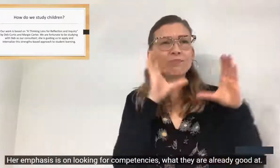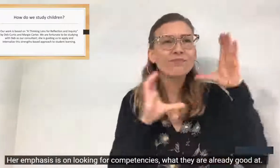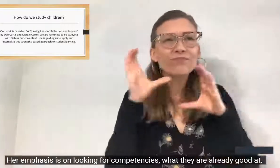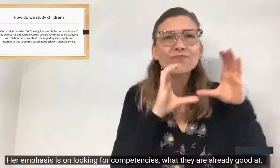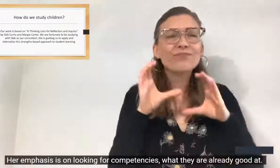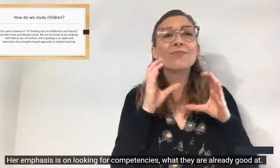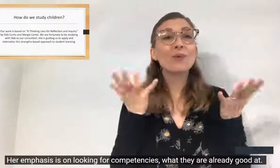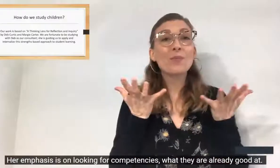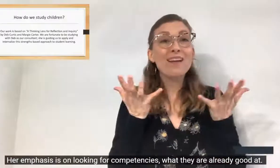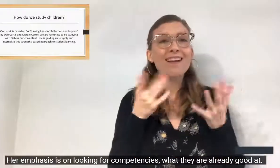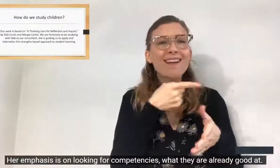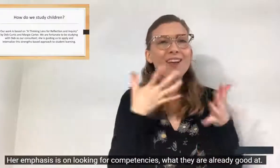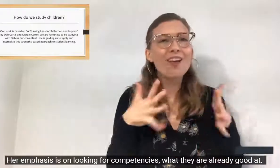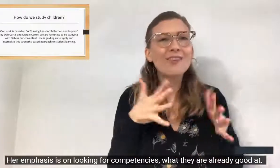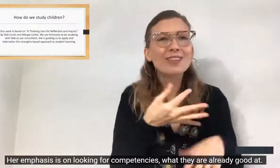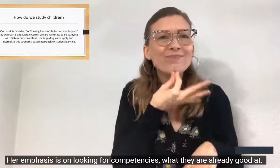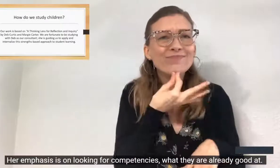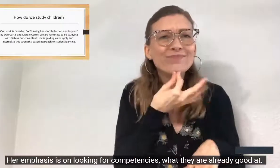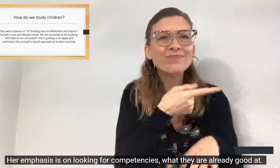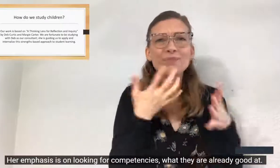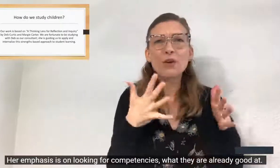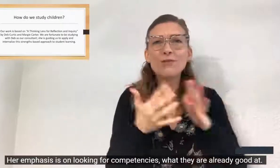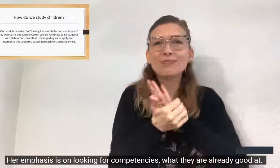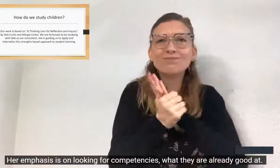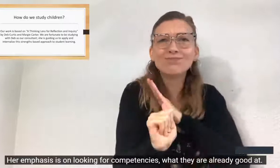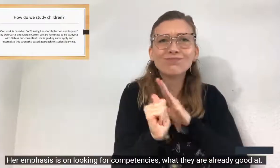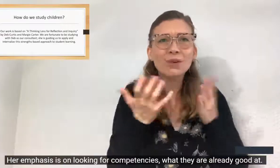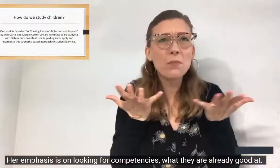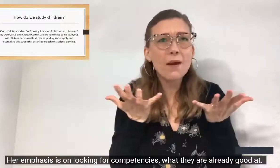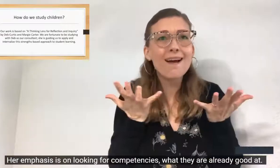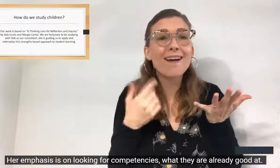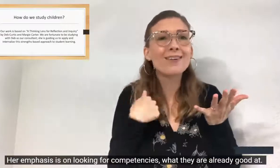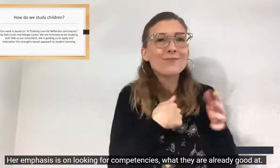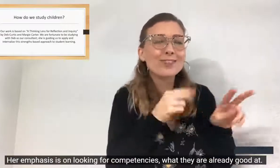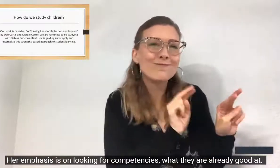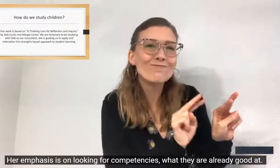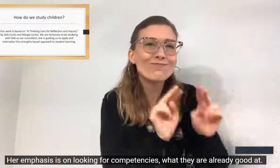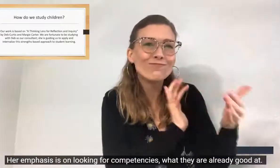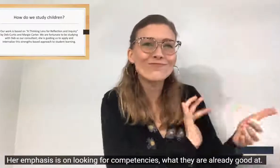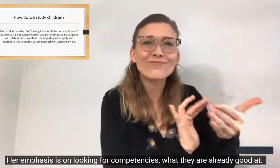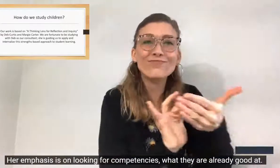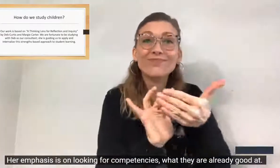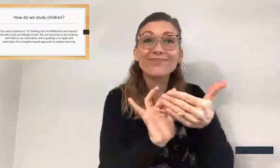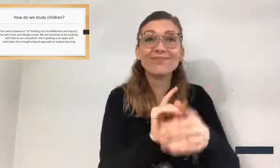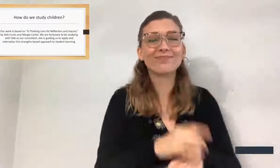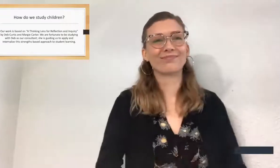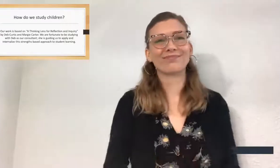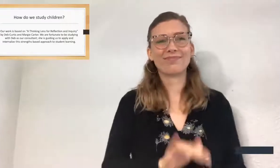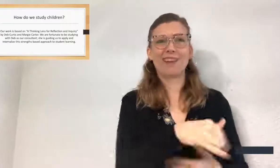not where we should be attending. Her emphasis is that we should look for the student's competencies. What is that child already good at?